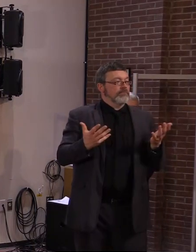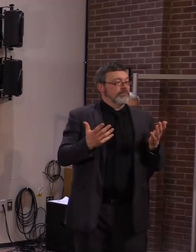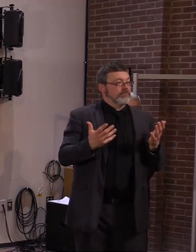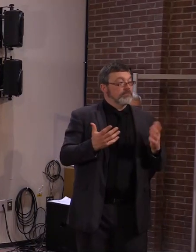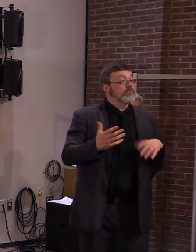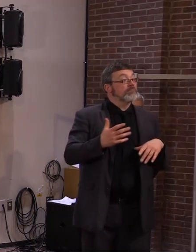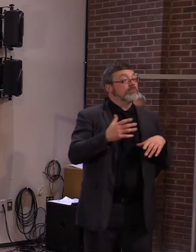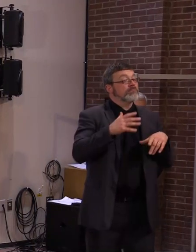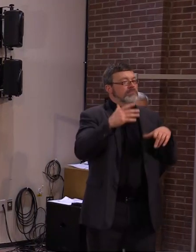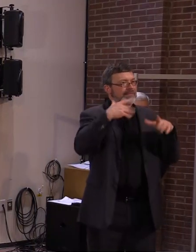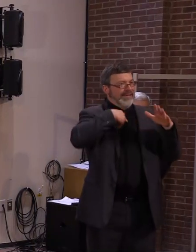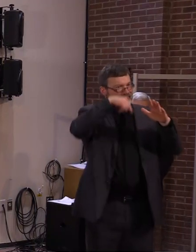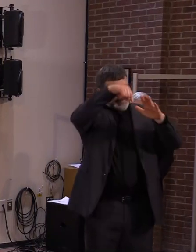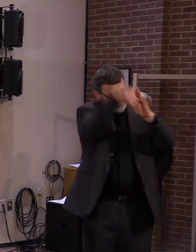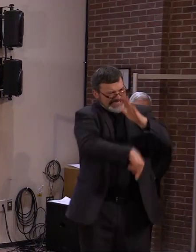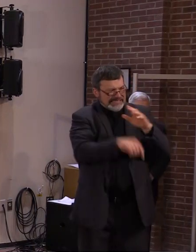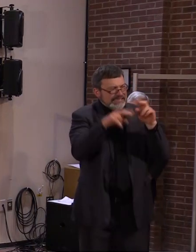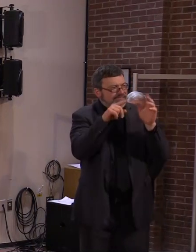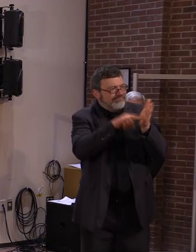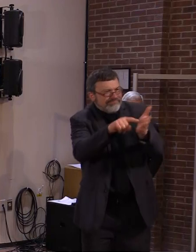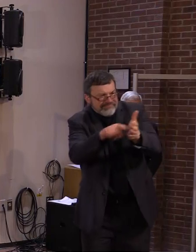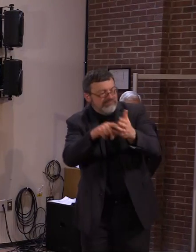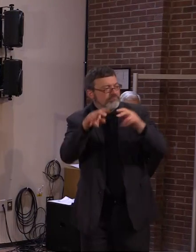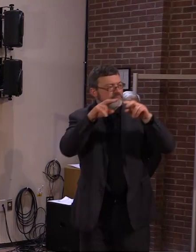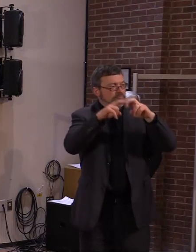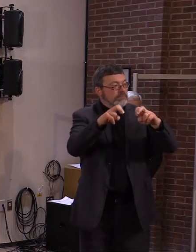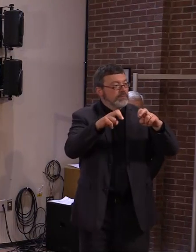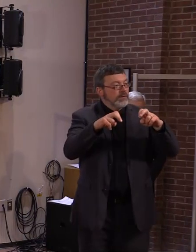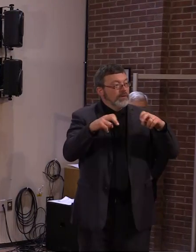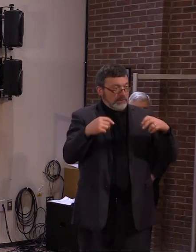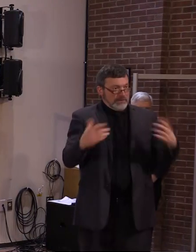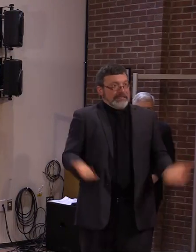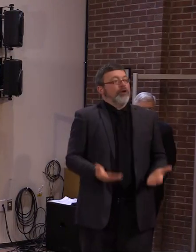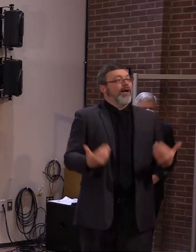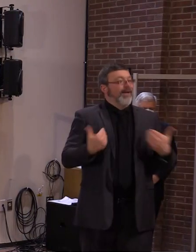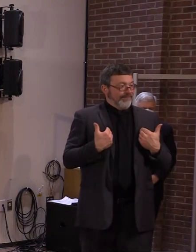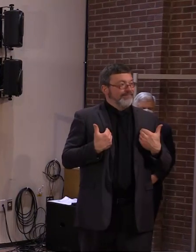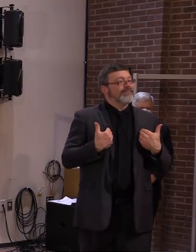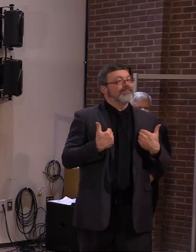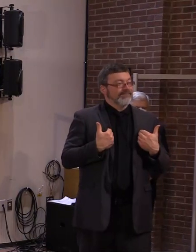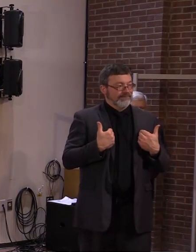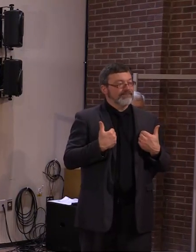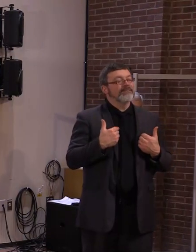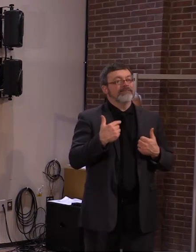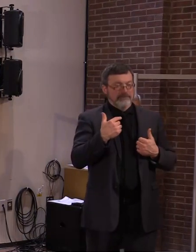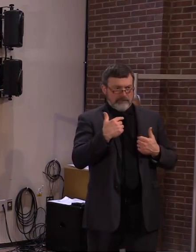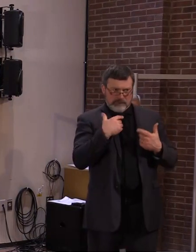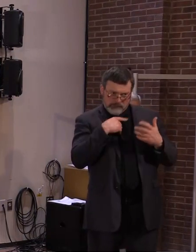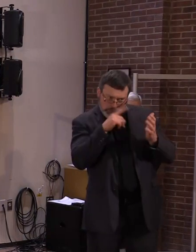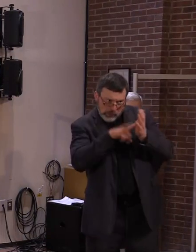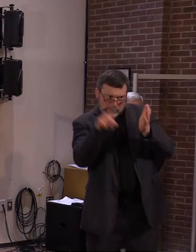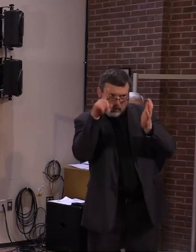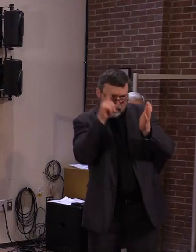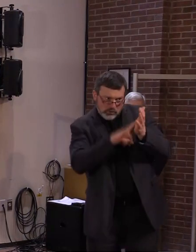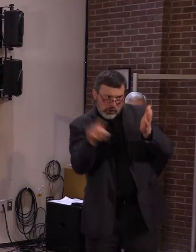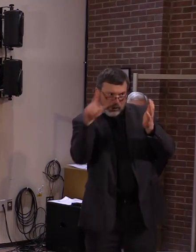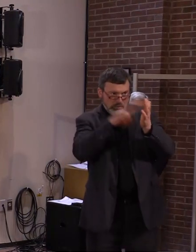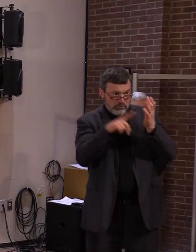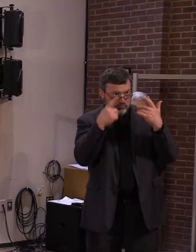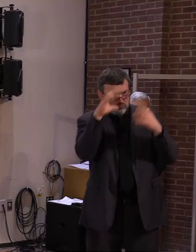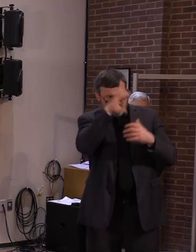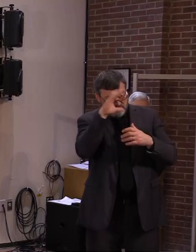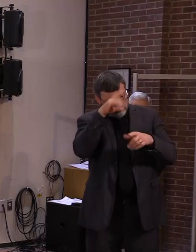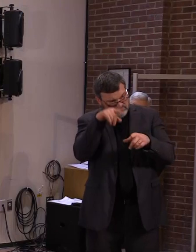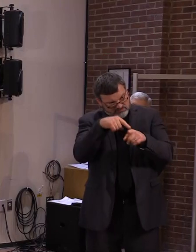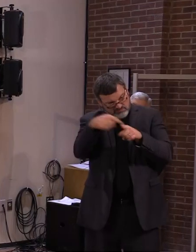Vermont, and we will report any detection when we find the Omicron variant. We are actually leaders in